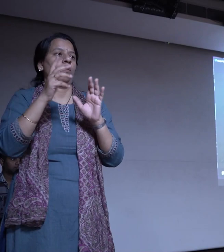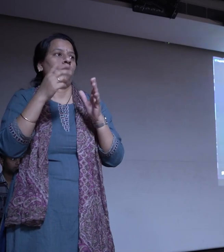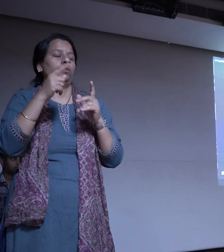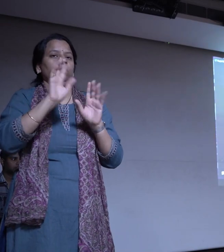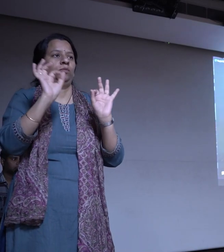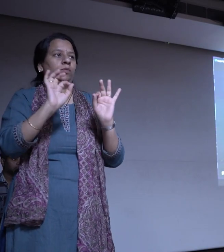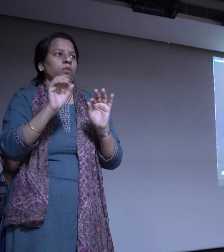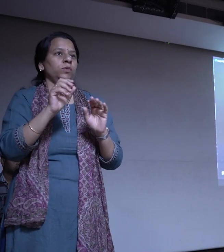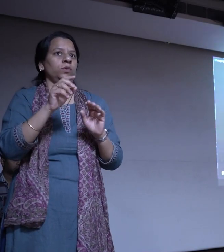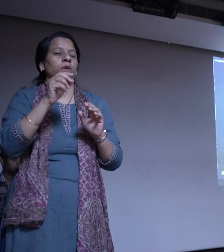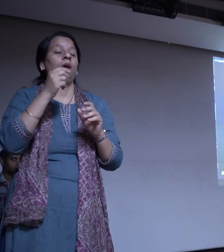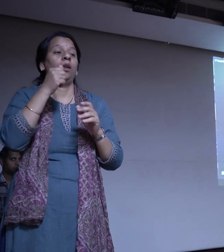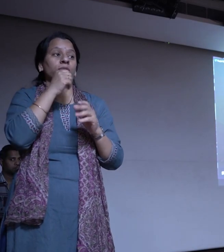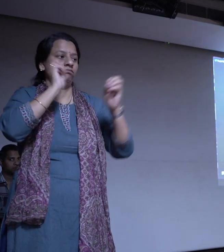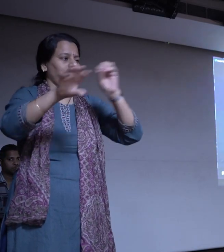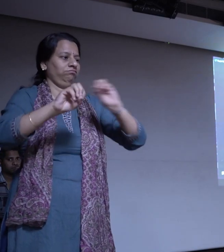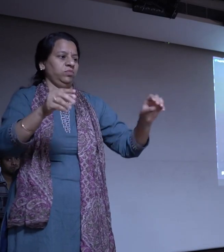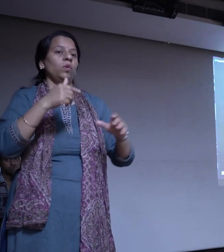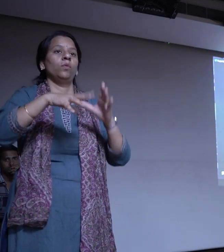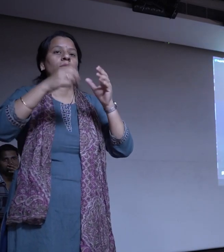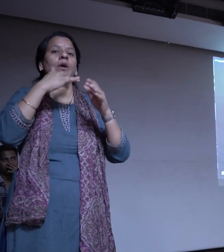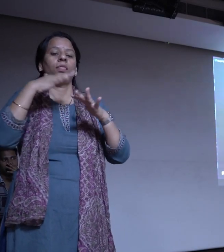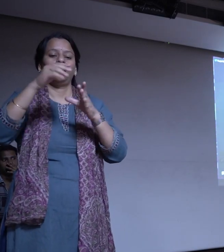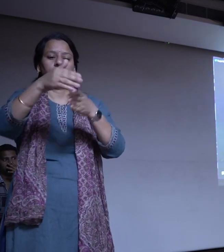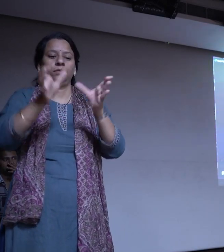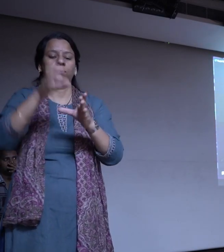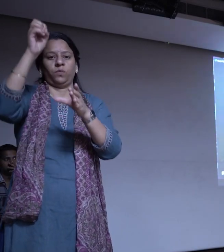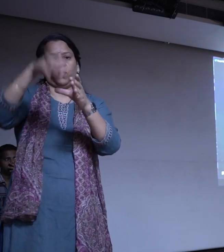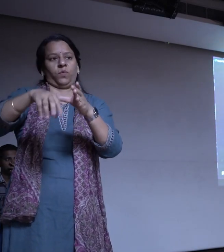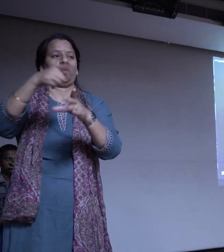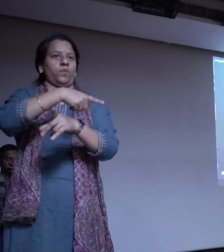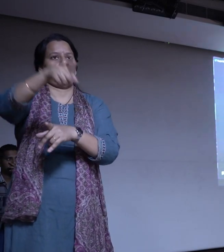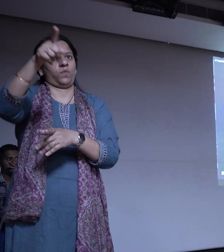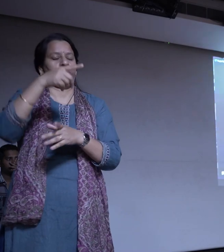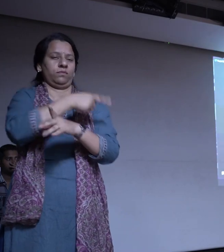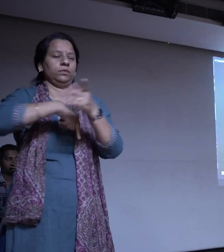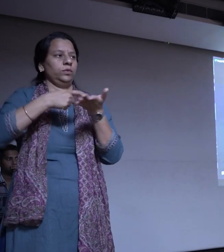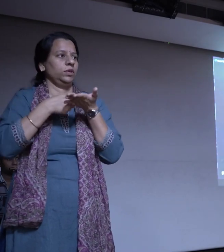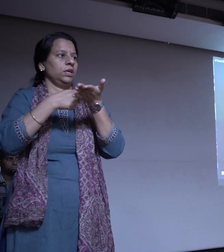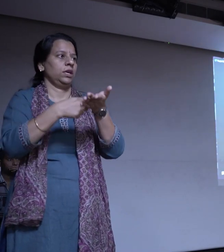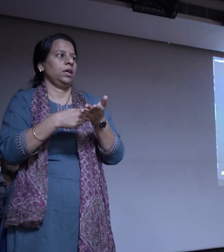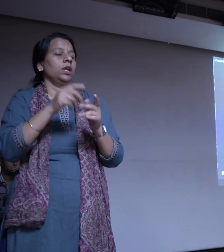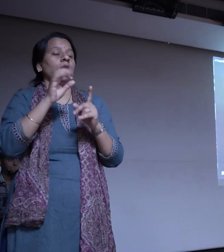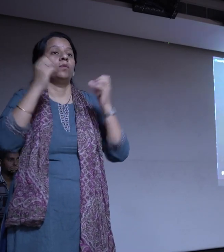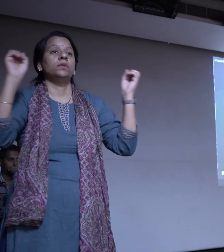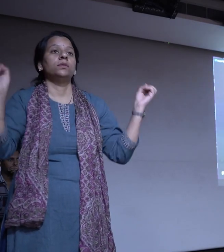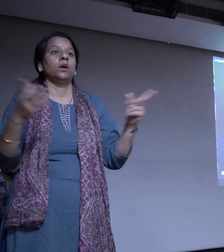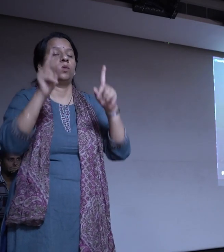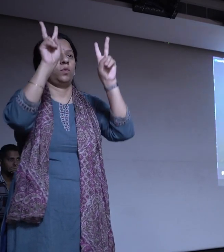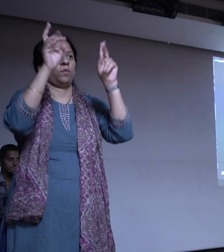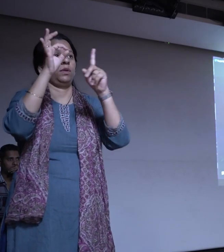with you and throw it in the dust bin thank you so now we are going to begin our first